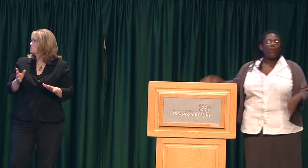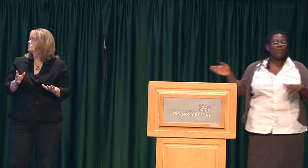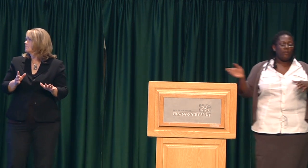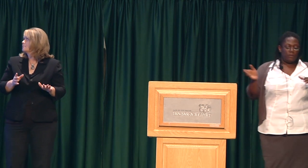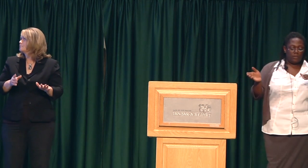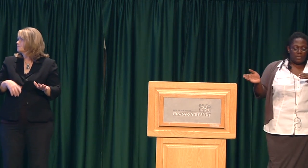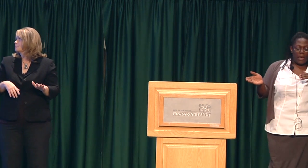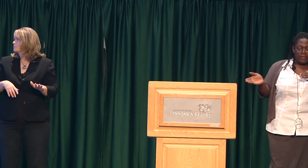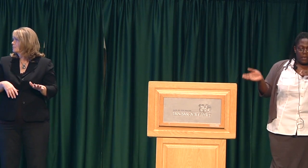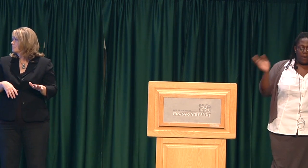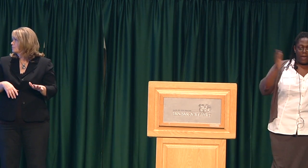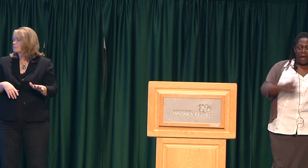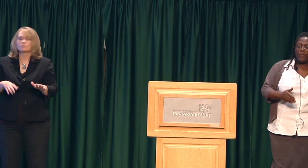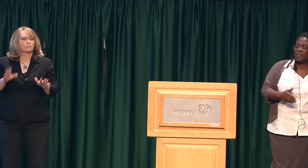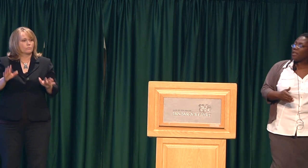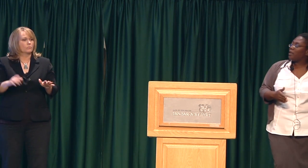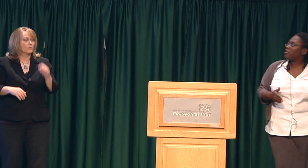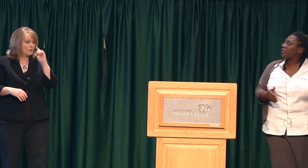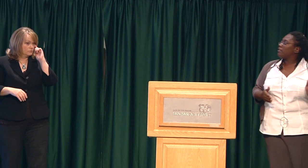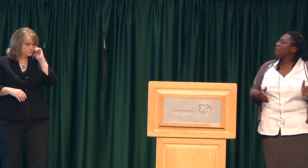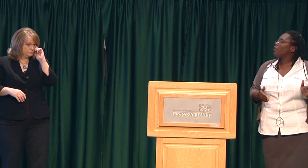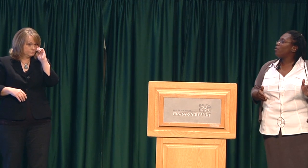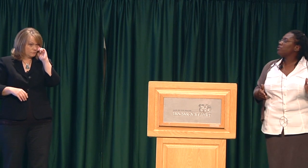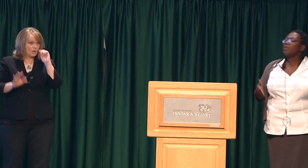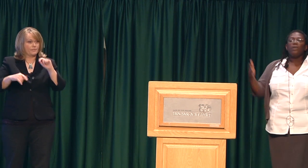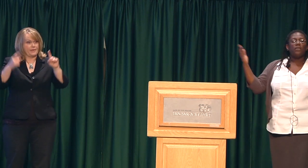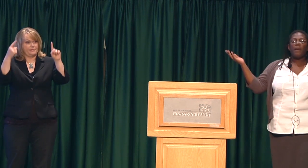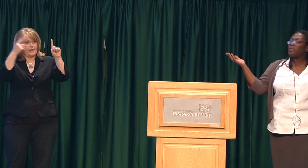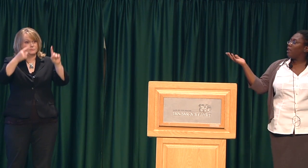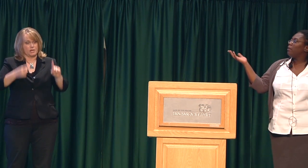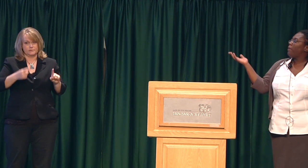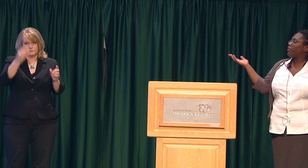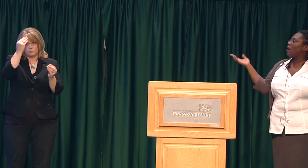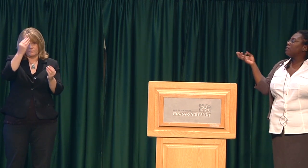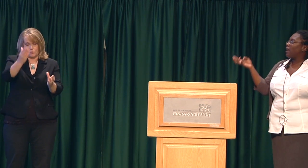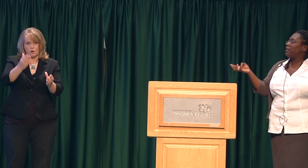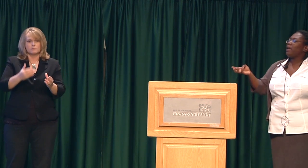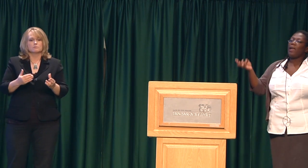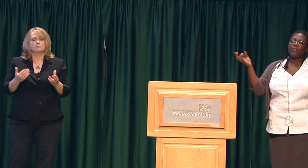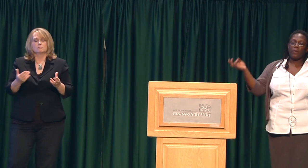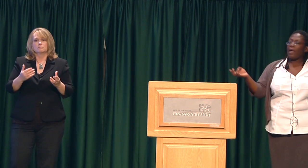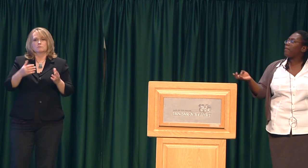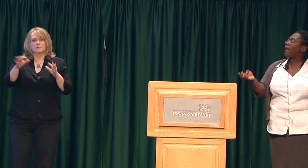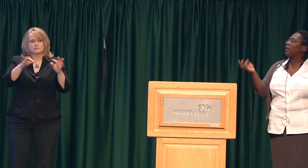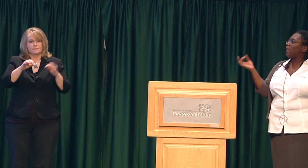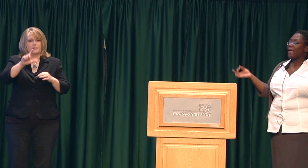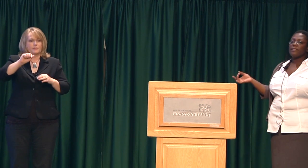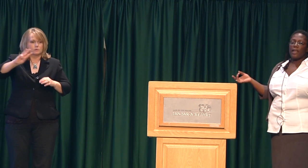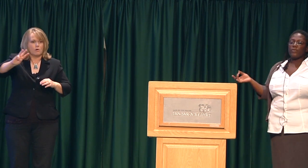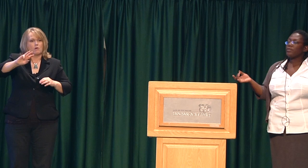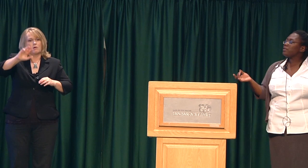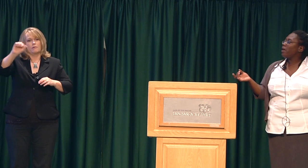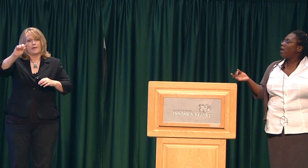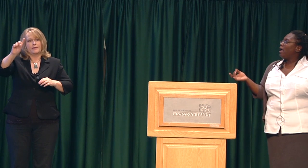So how we decided to carry out these key objectives, of course, is by telling them about the laws, the ADA Act, the Rehab Act, the